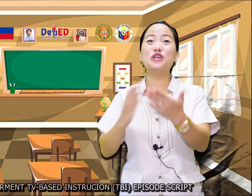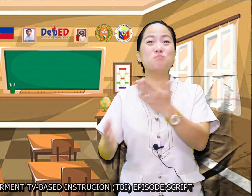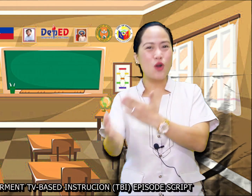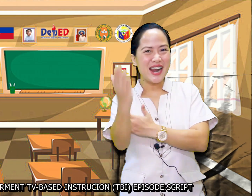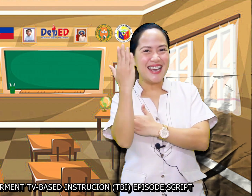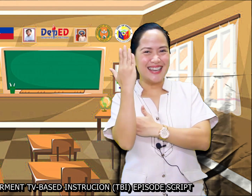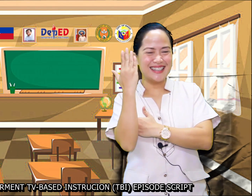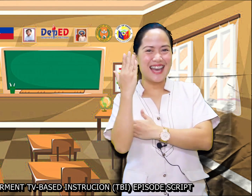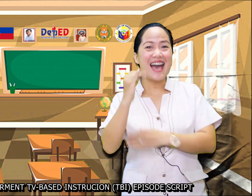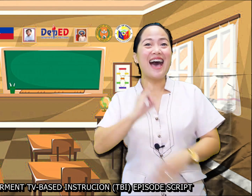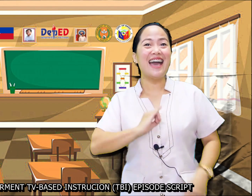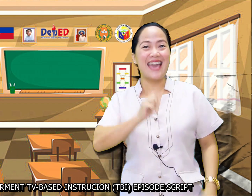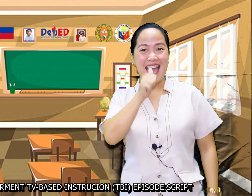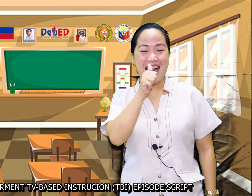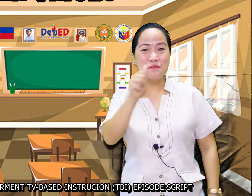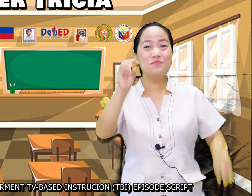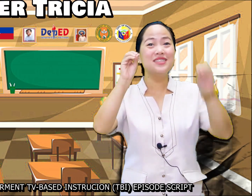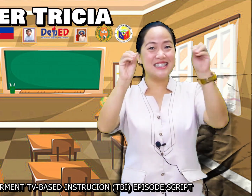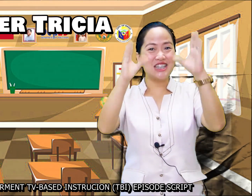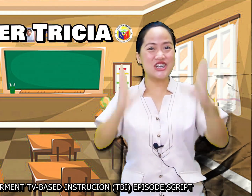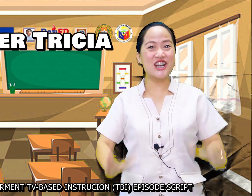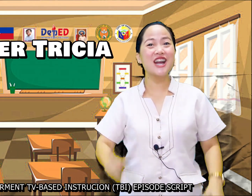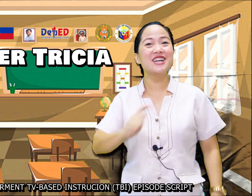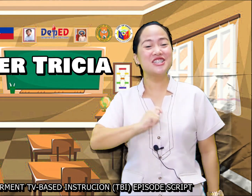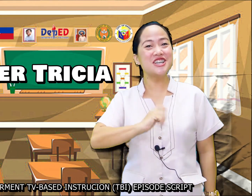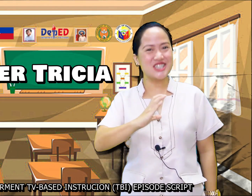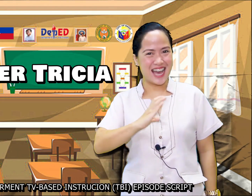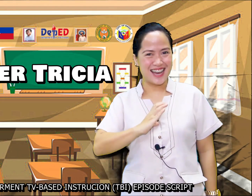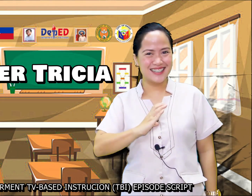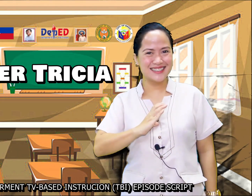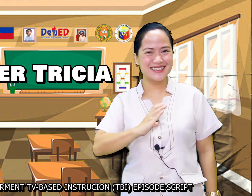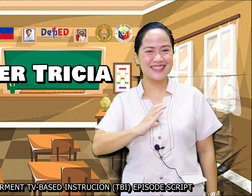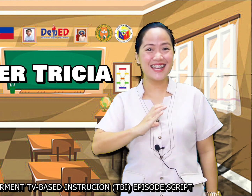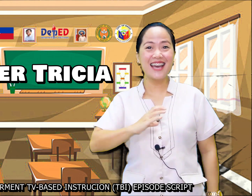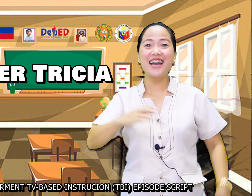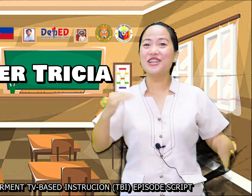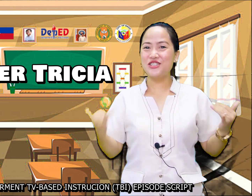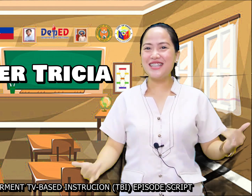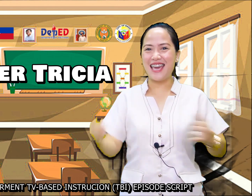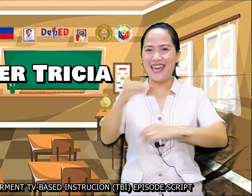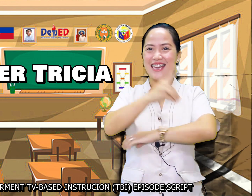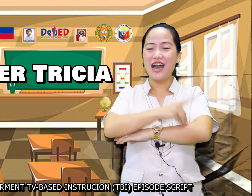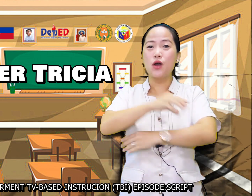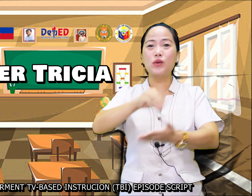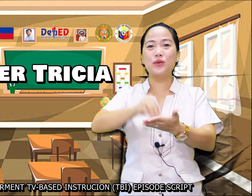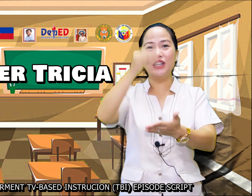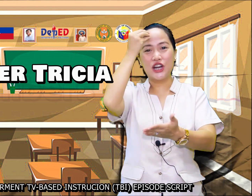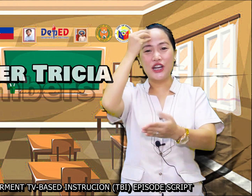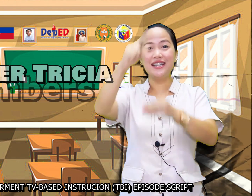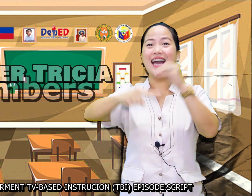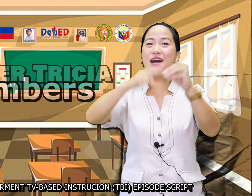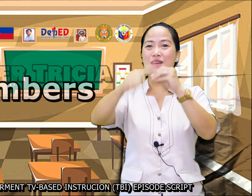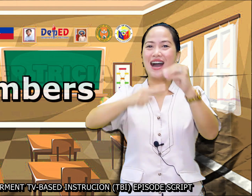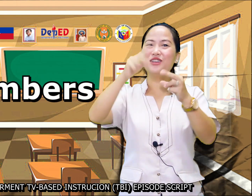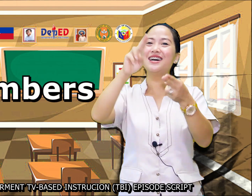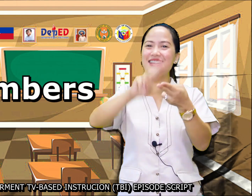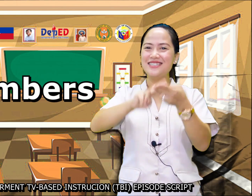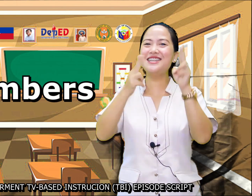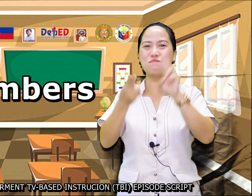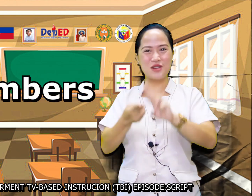Good morning! I am Teacher Trisha. Today, we will learn about